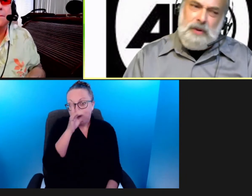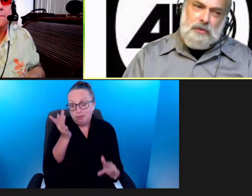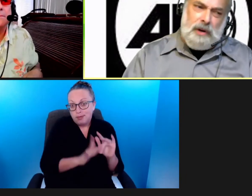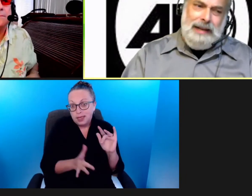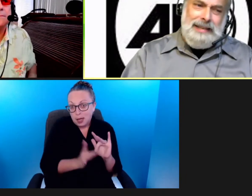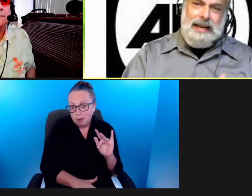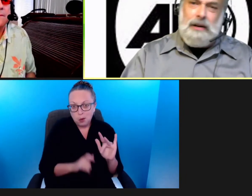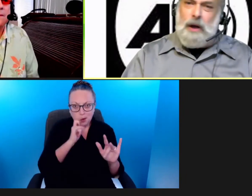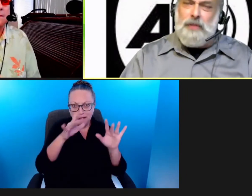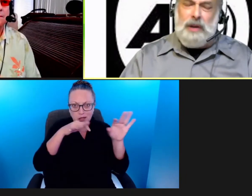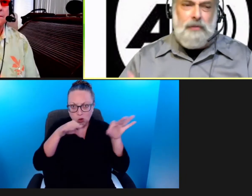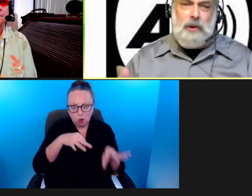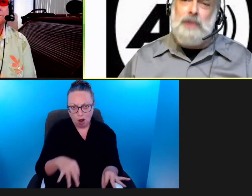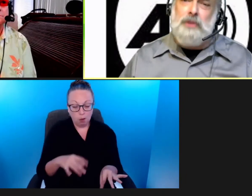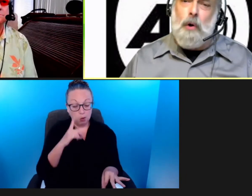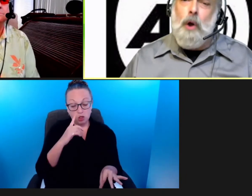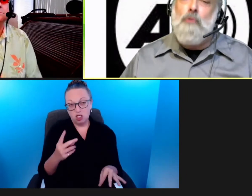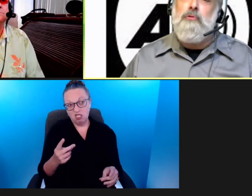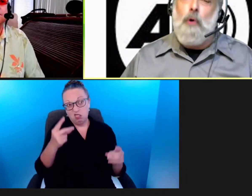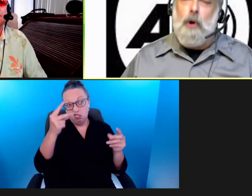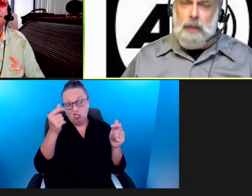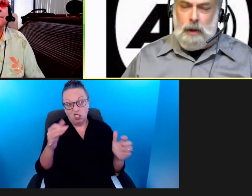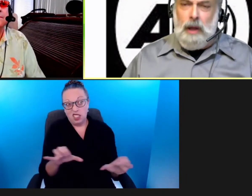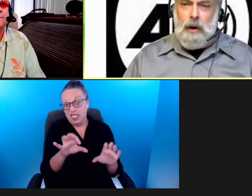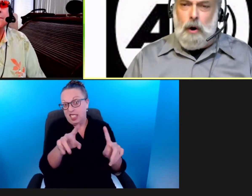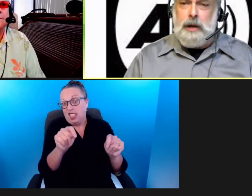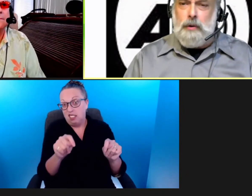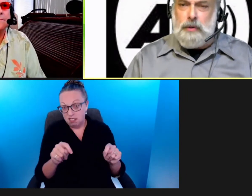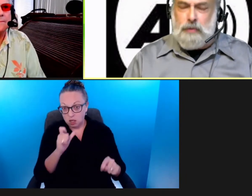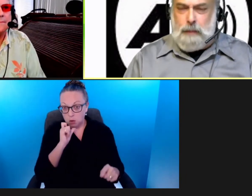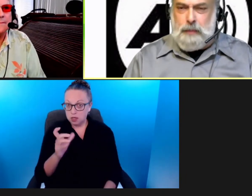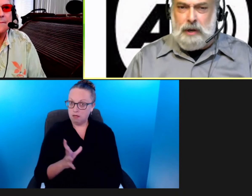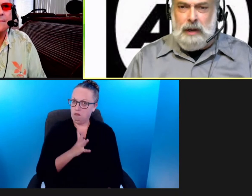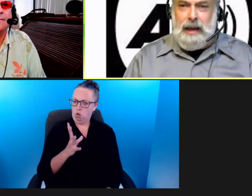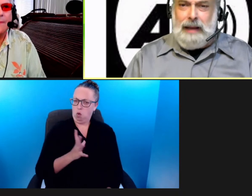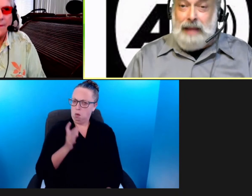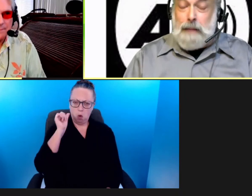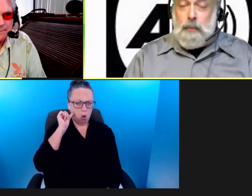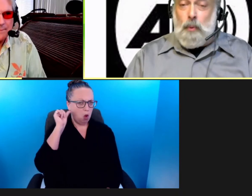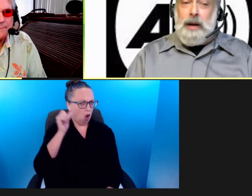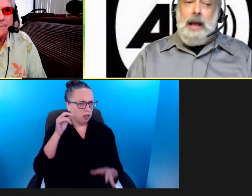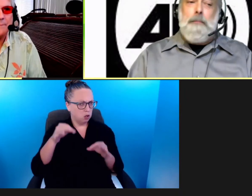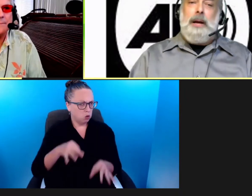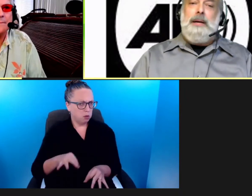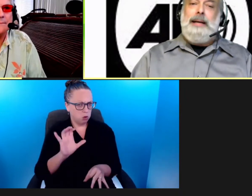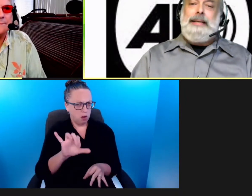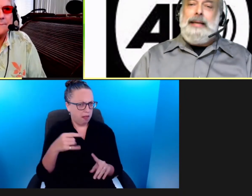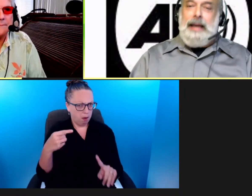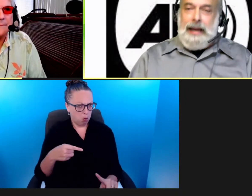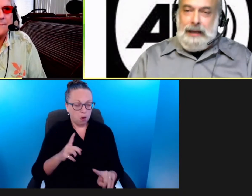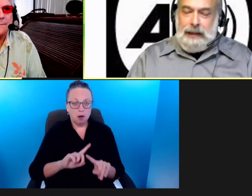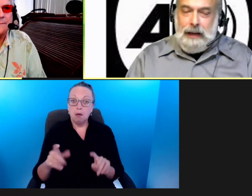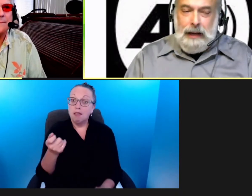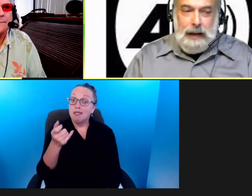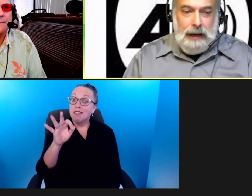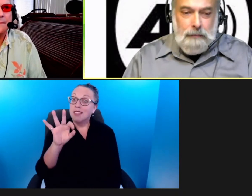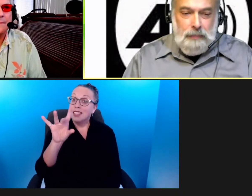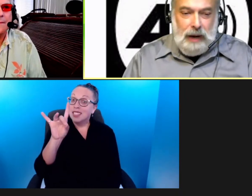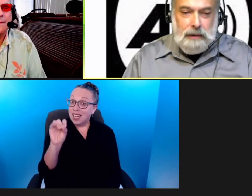se. We just sort of did it off the cuff. There was no formal audio description at Yeah. that point. But in